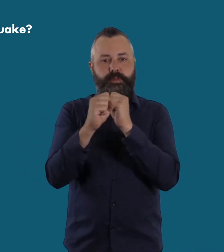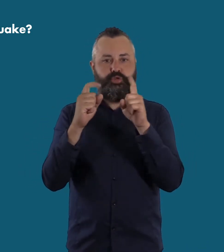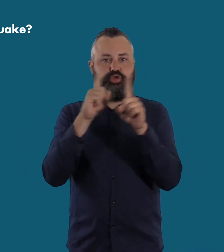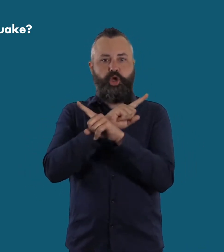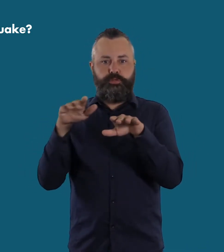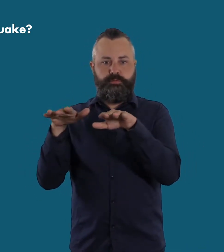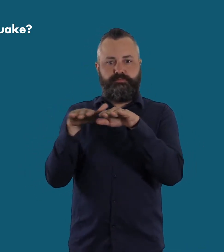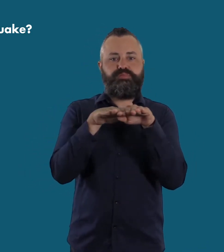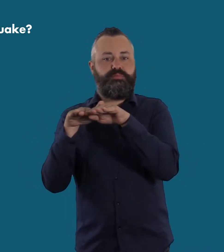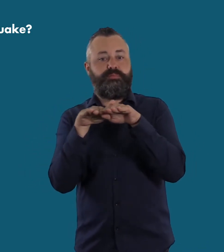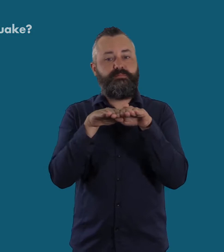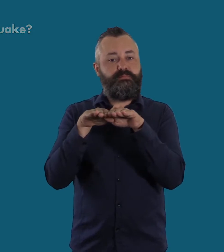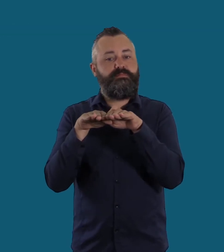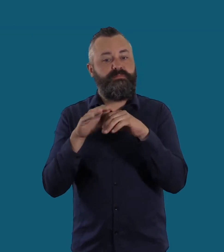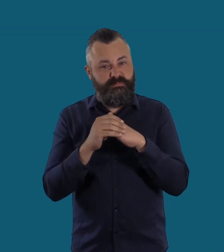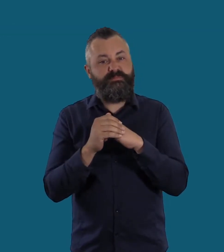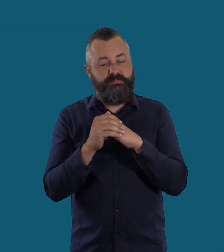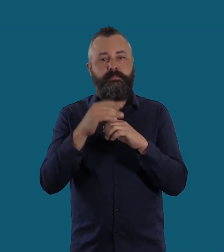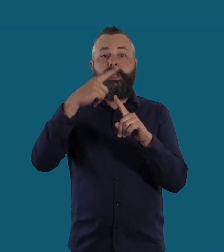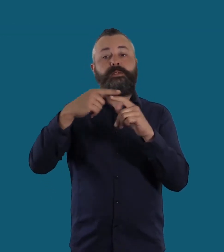vibrations, which we feel as earthquakes.